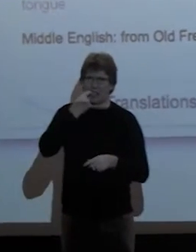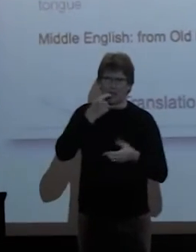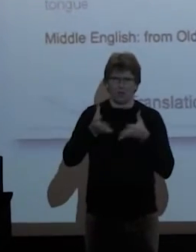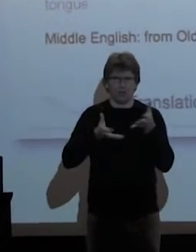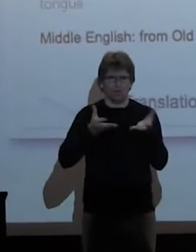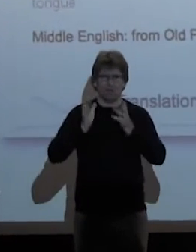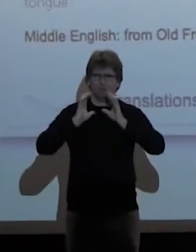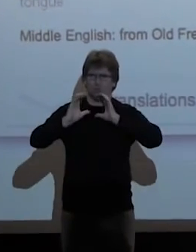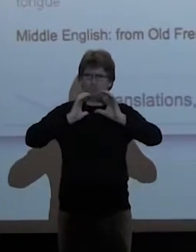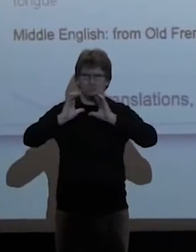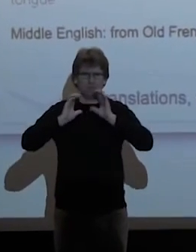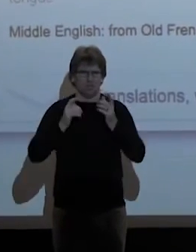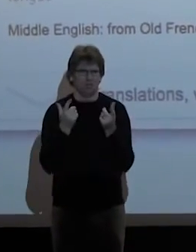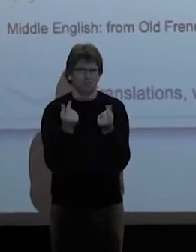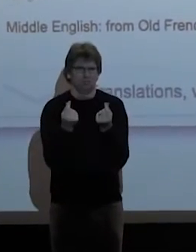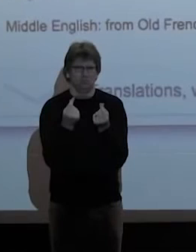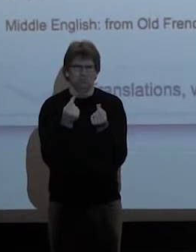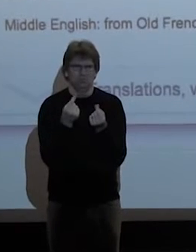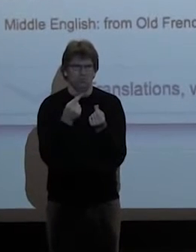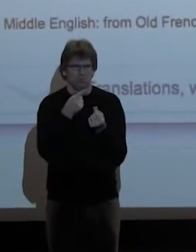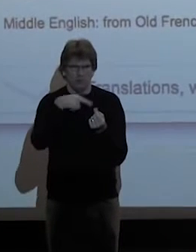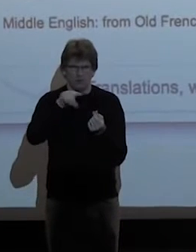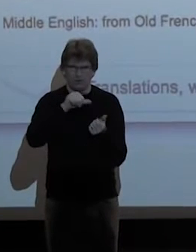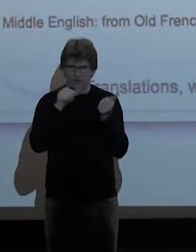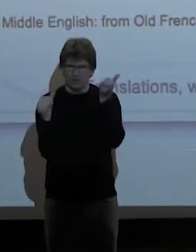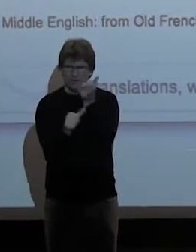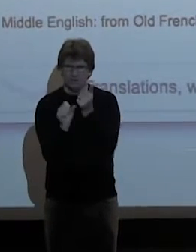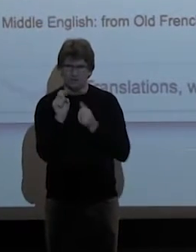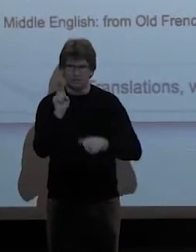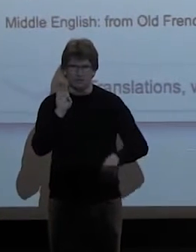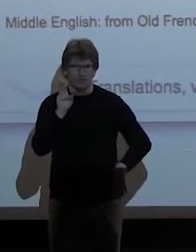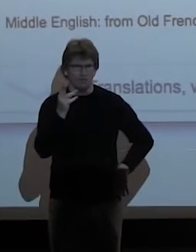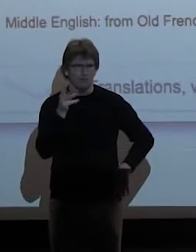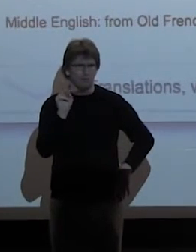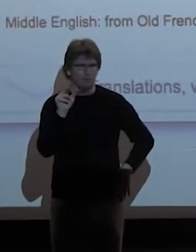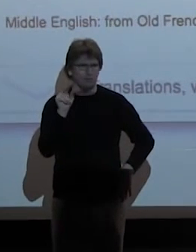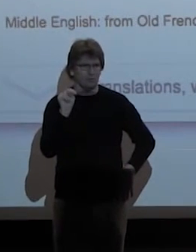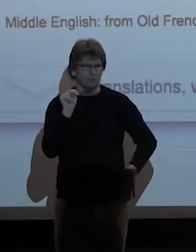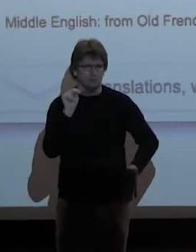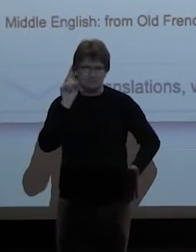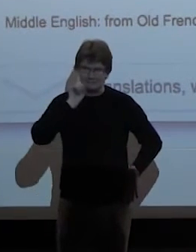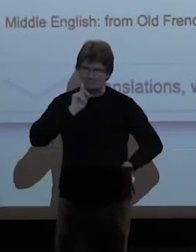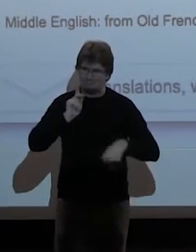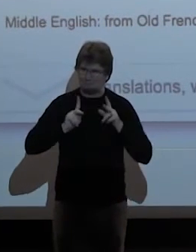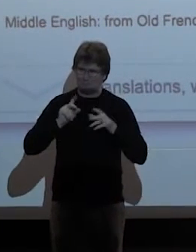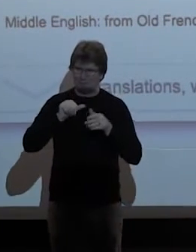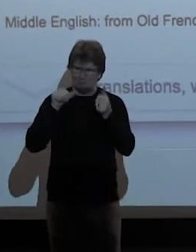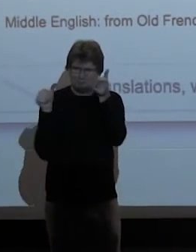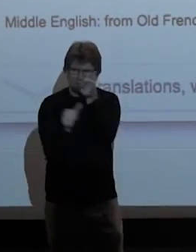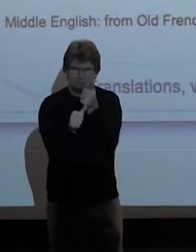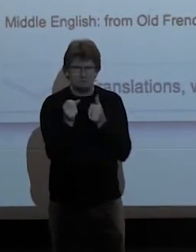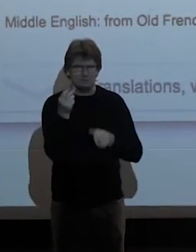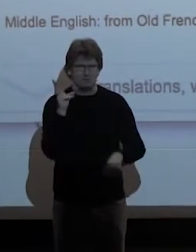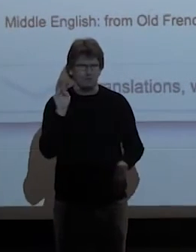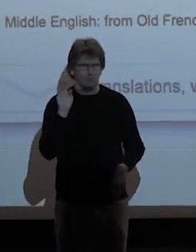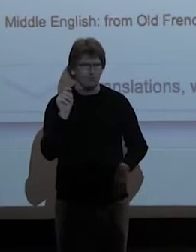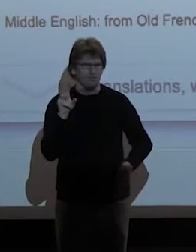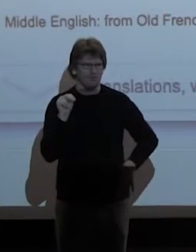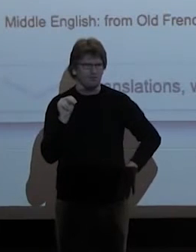This creates an expectation that people who don't use their tongue to communicate, could they possibly be subhuman? Does